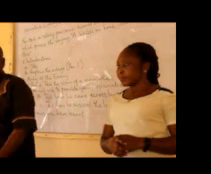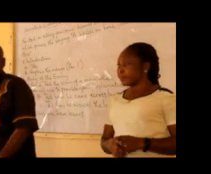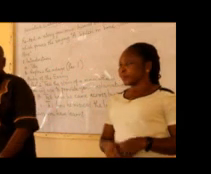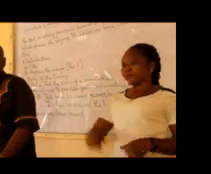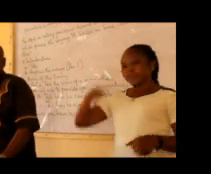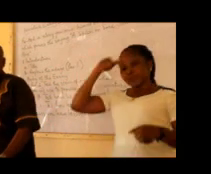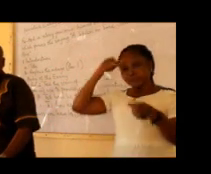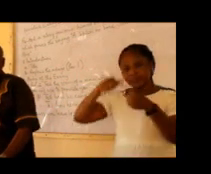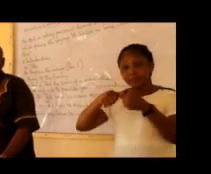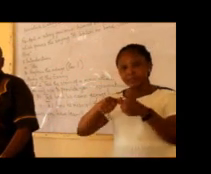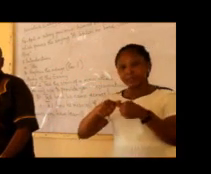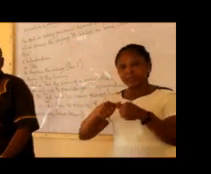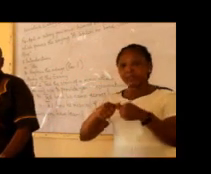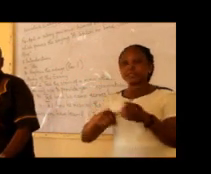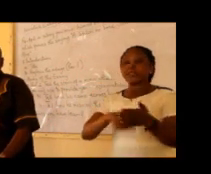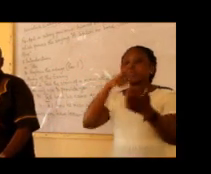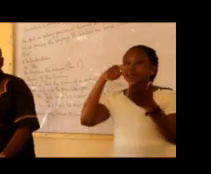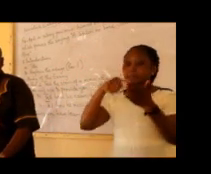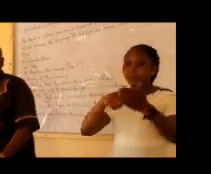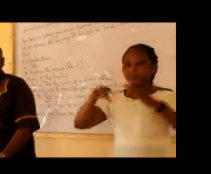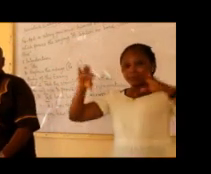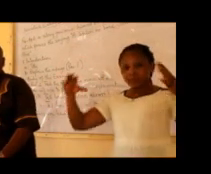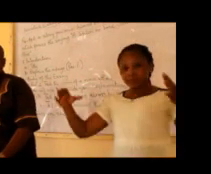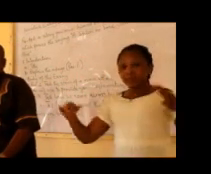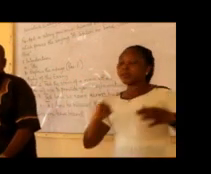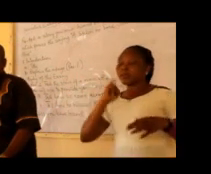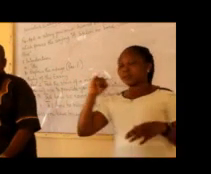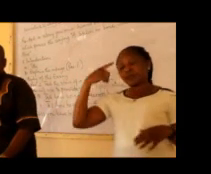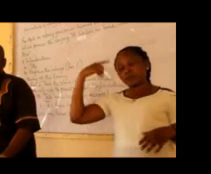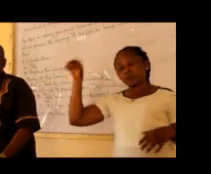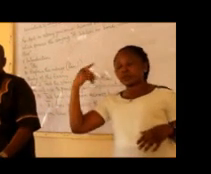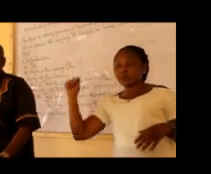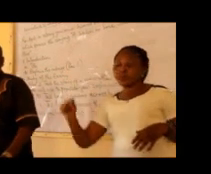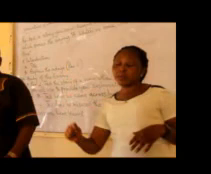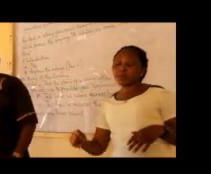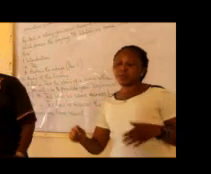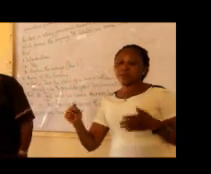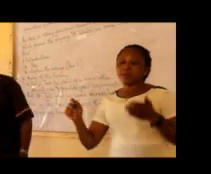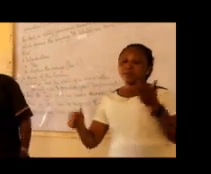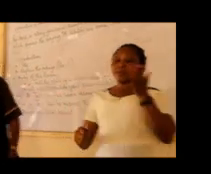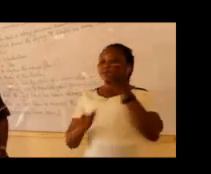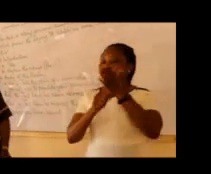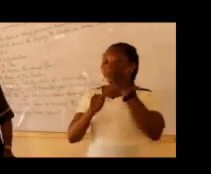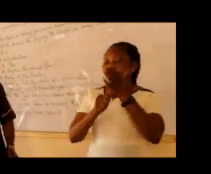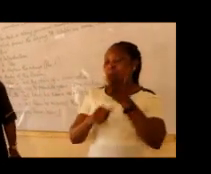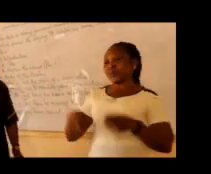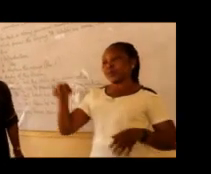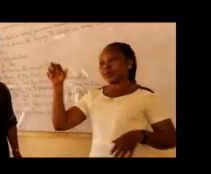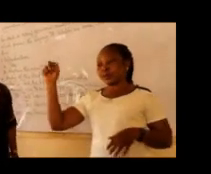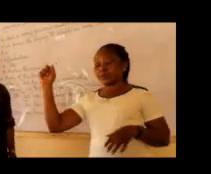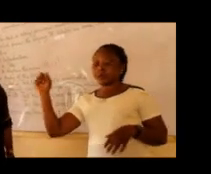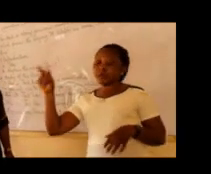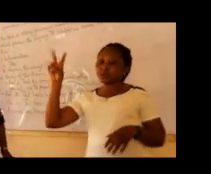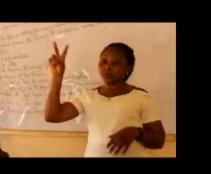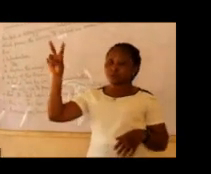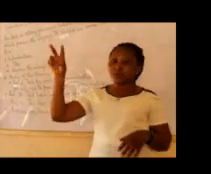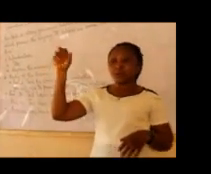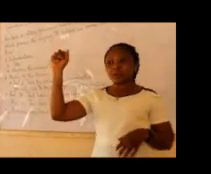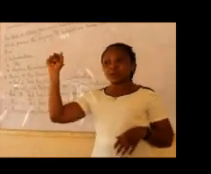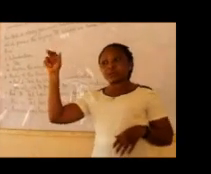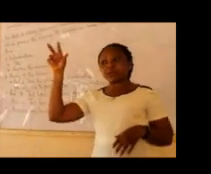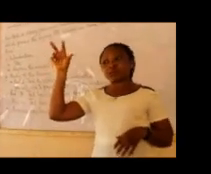Remember, this class is for the senior, the most senior, SS2, SS3.